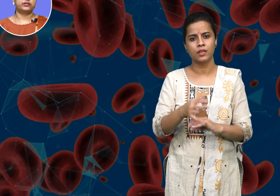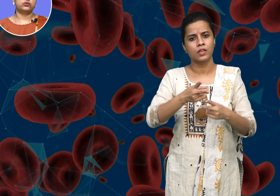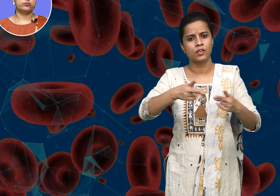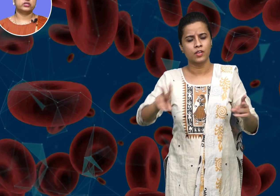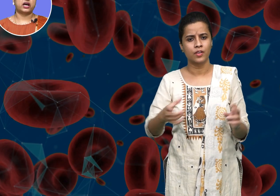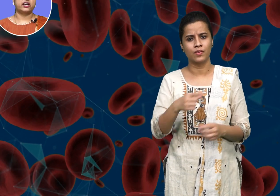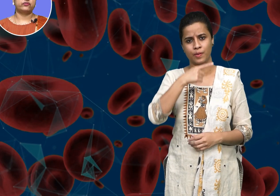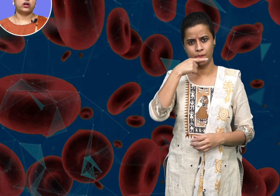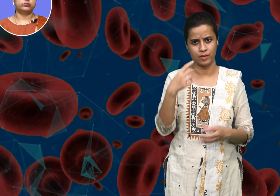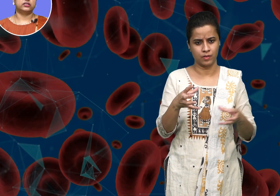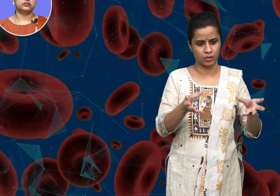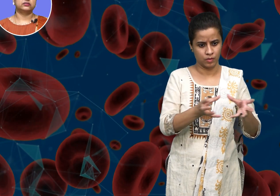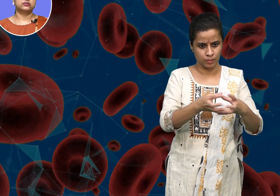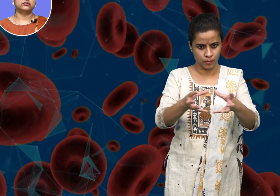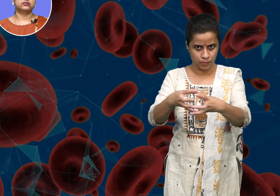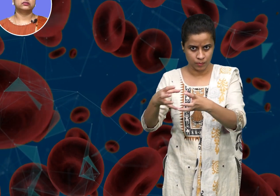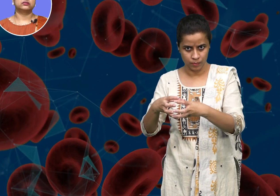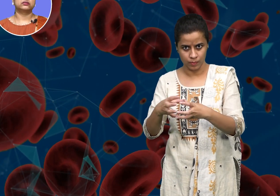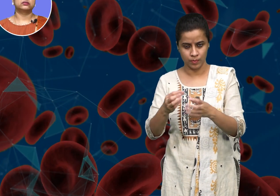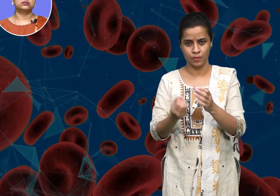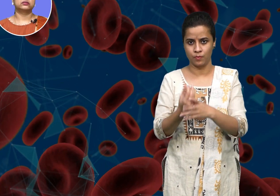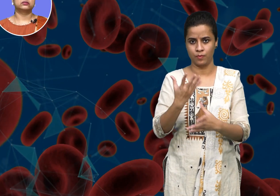different blood groups are formed.